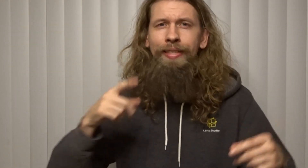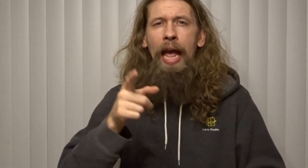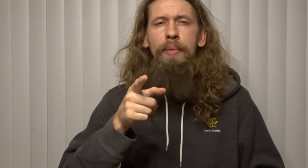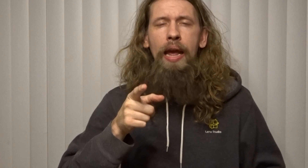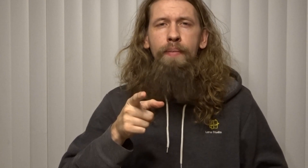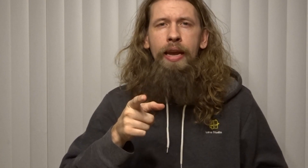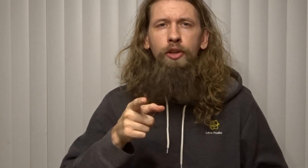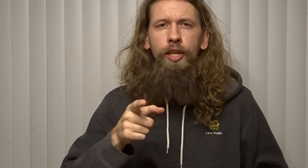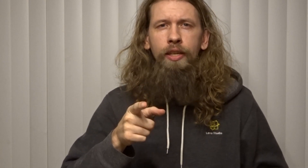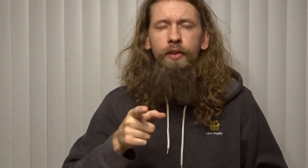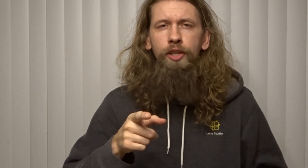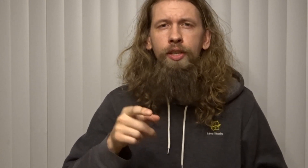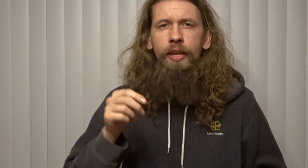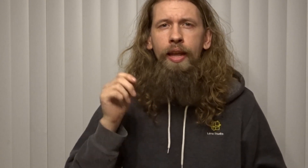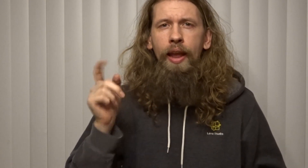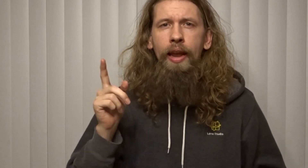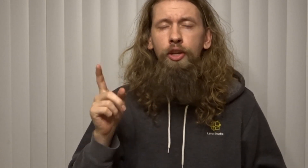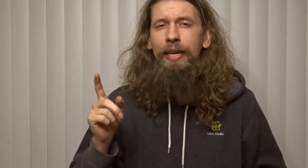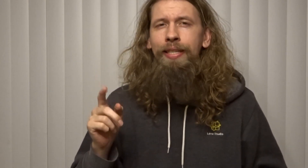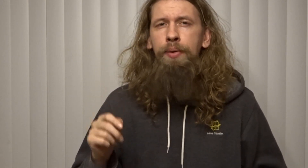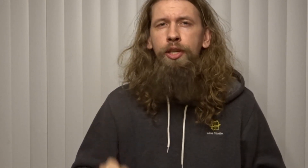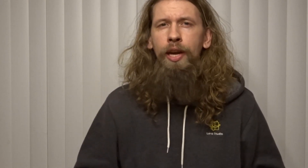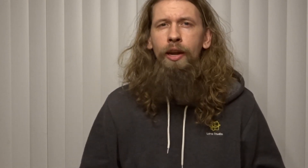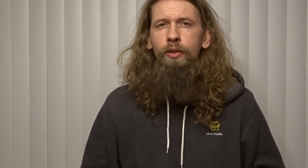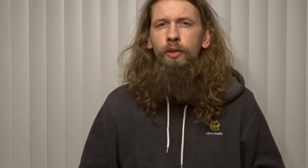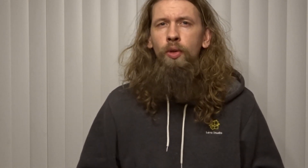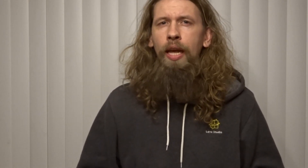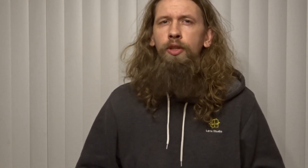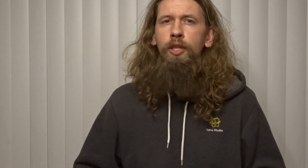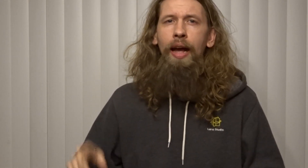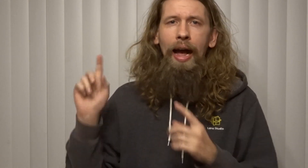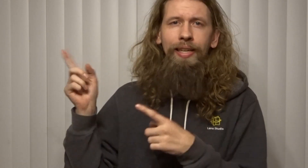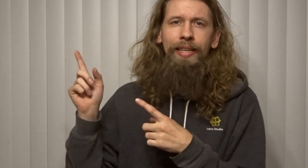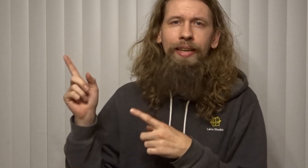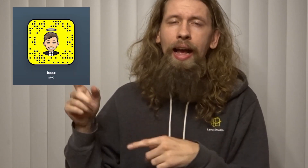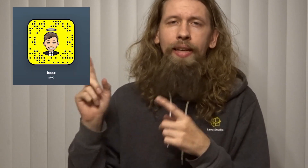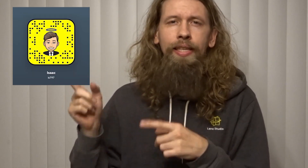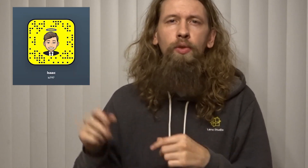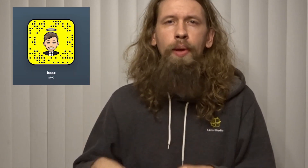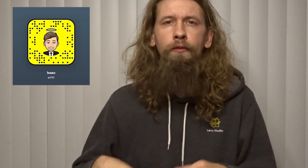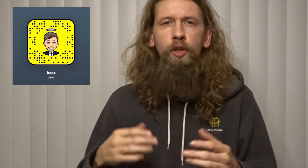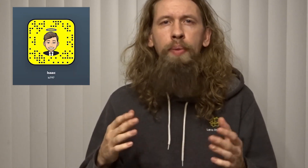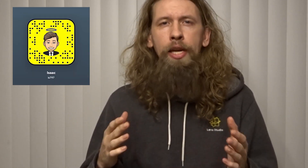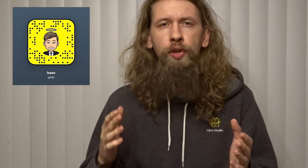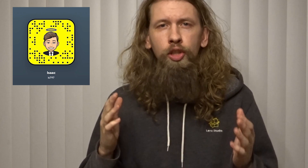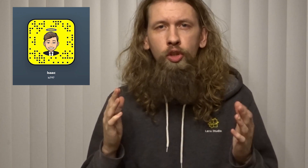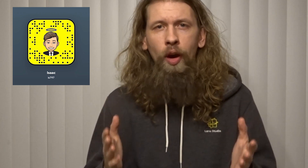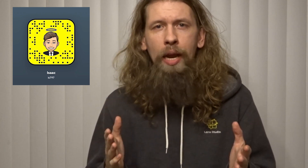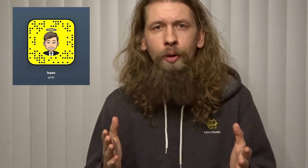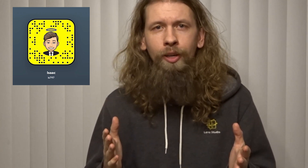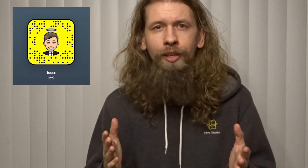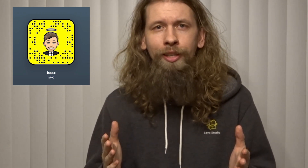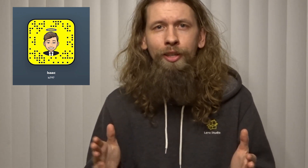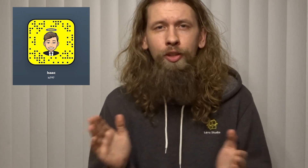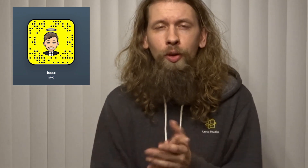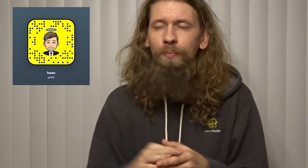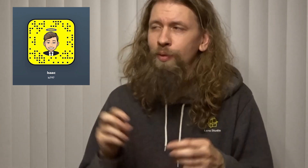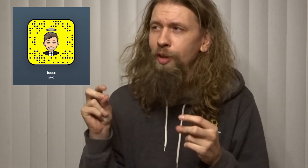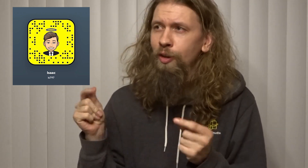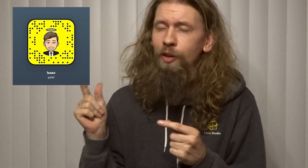Snap Meow Chicken Fish. And today's Snapchat shout out goes out to Isaac. Isaac was my first Patreon subscriber. So congrats